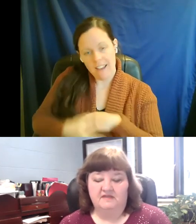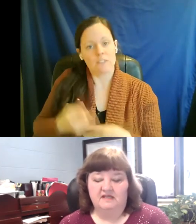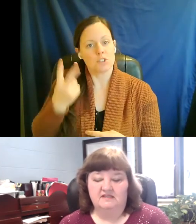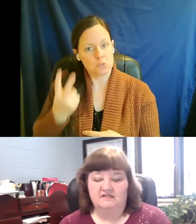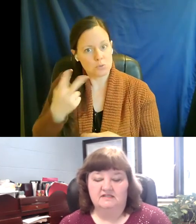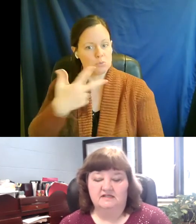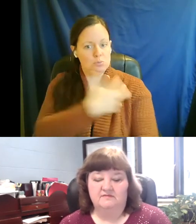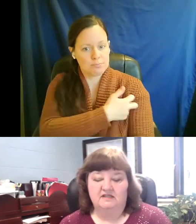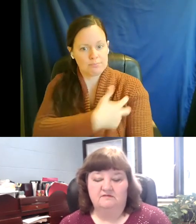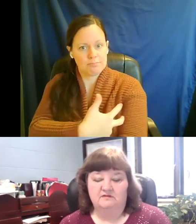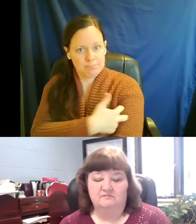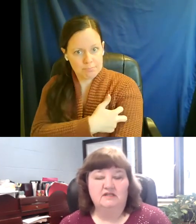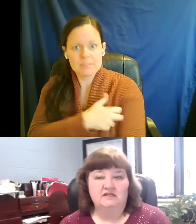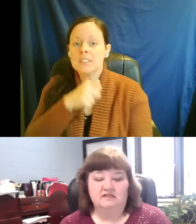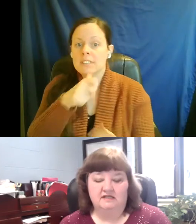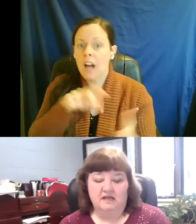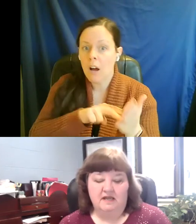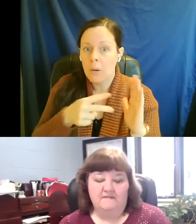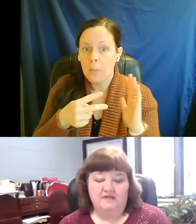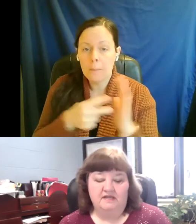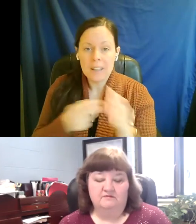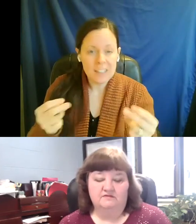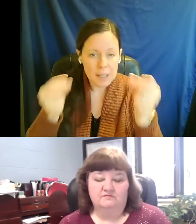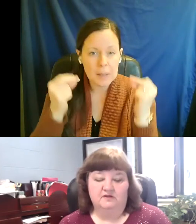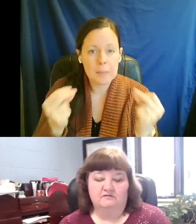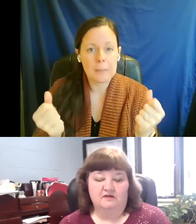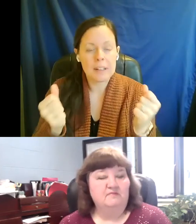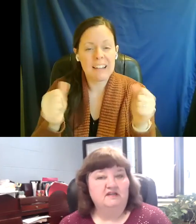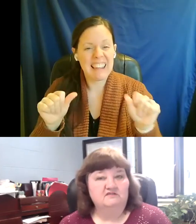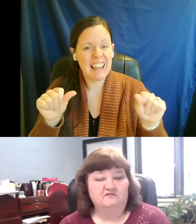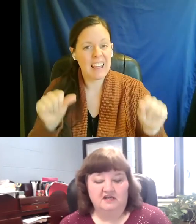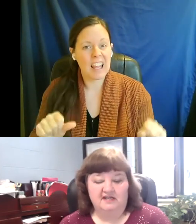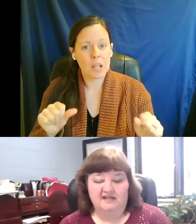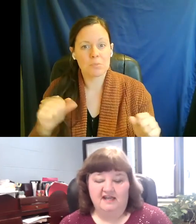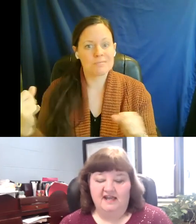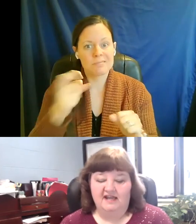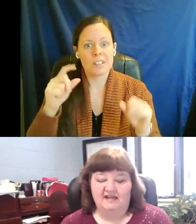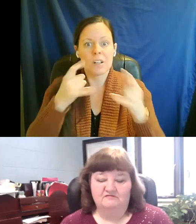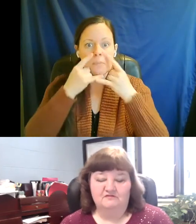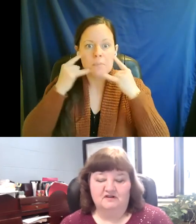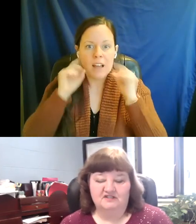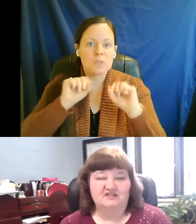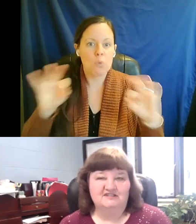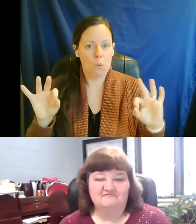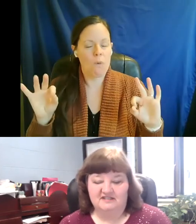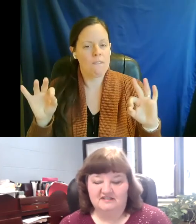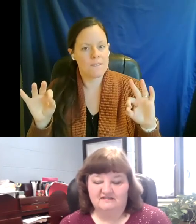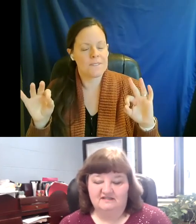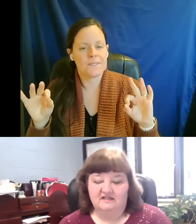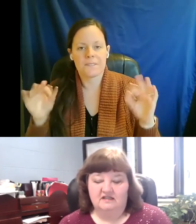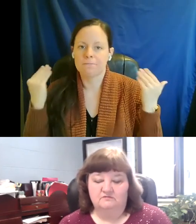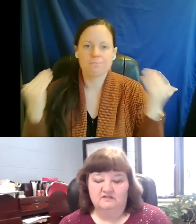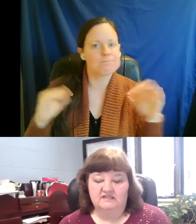vaccine, that it does not mean they will immediately be able to run around mask-free and throw caution to the